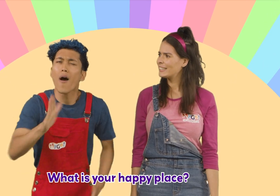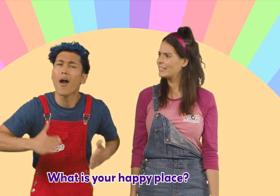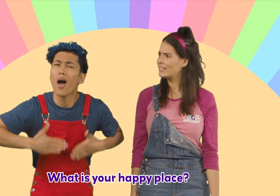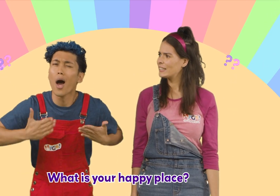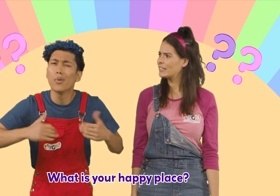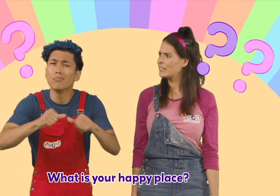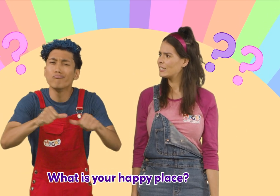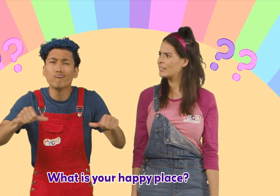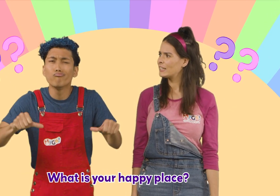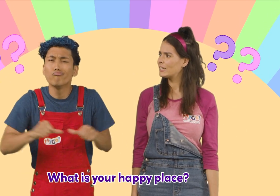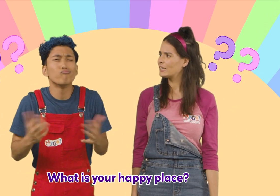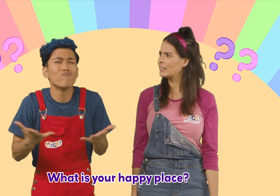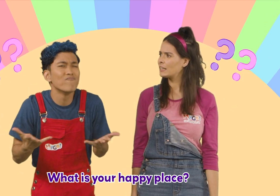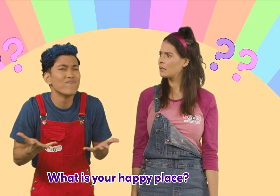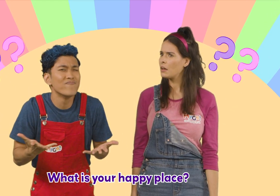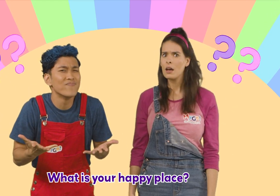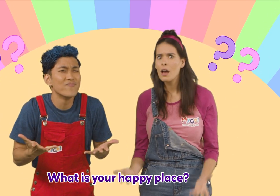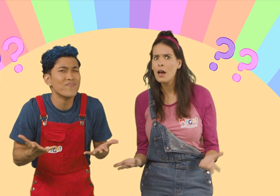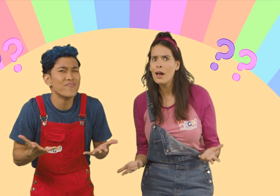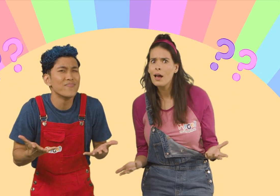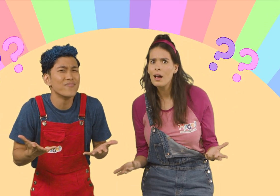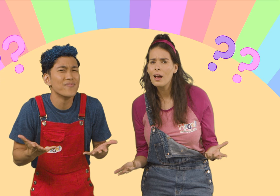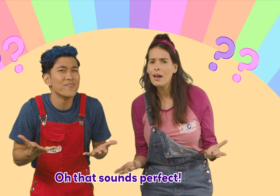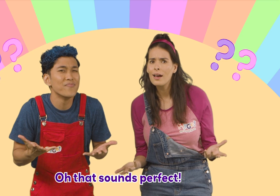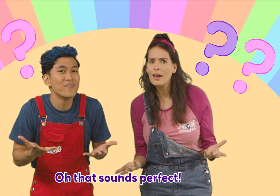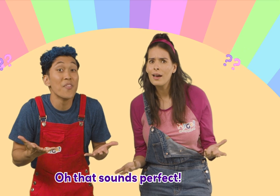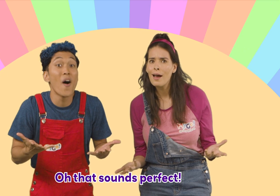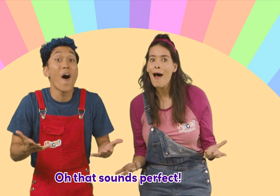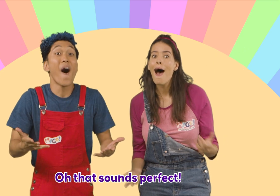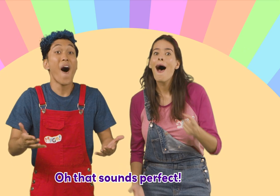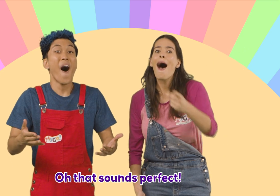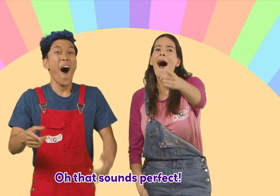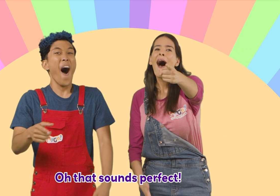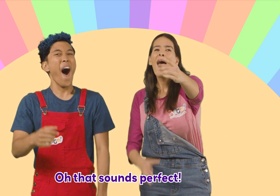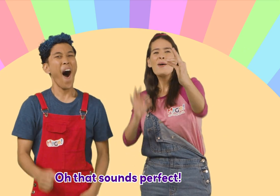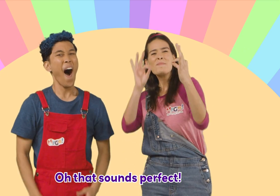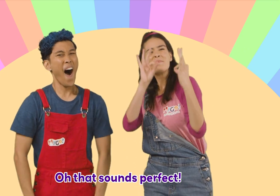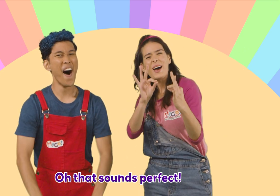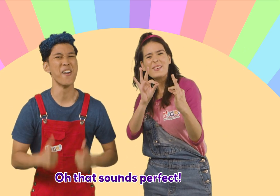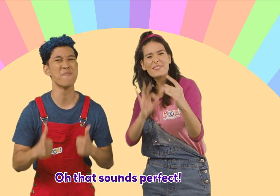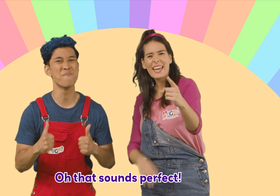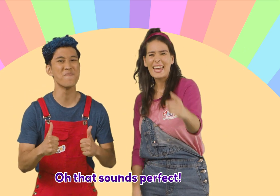What is your happy place? Oh, that sounds perfect.